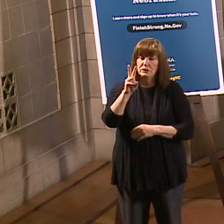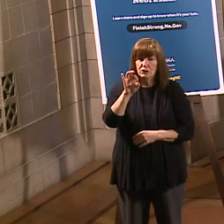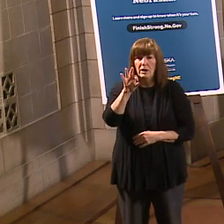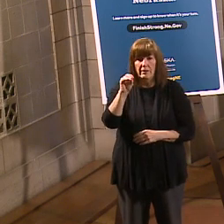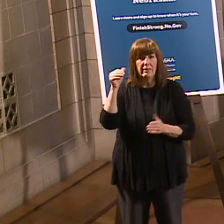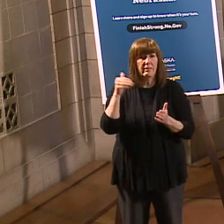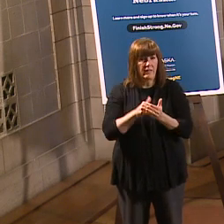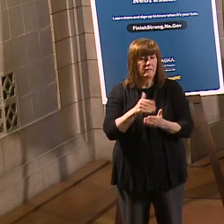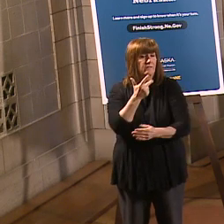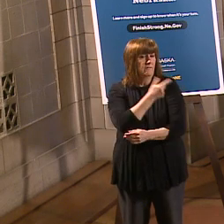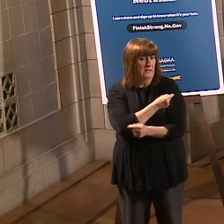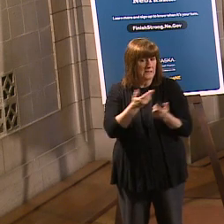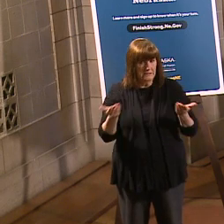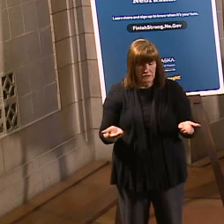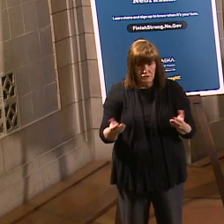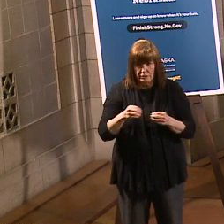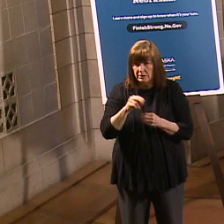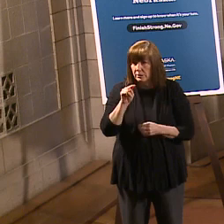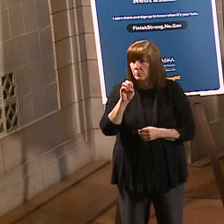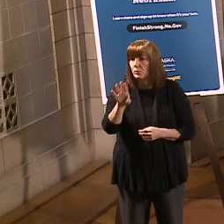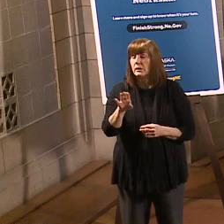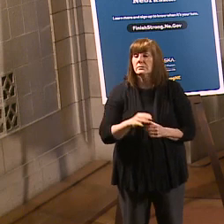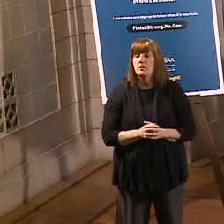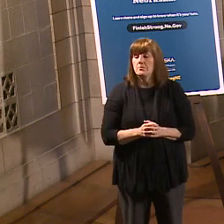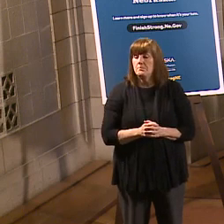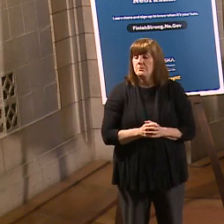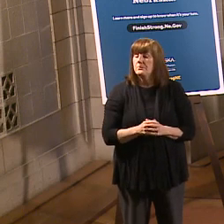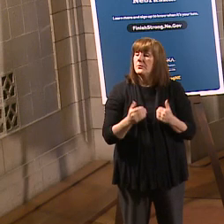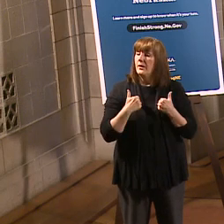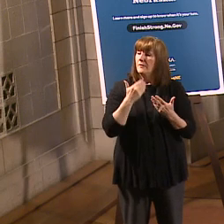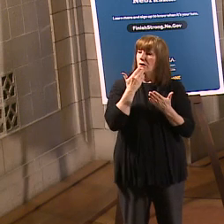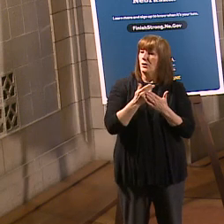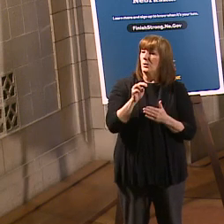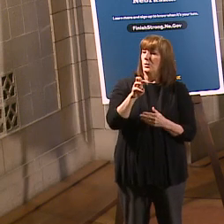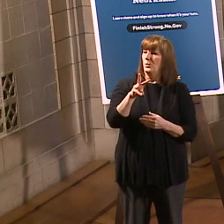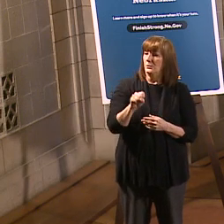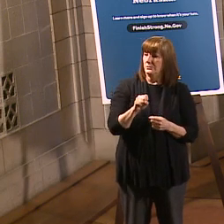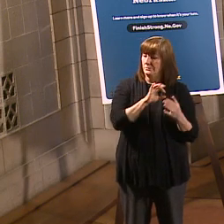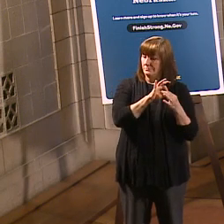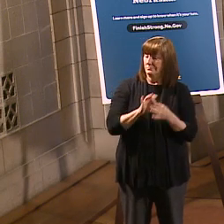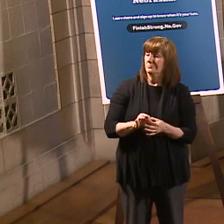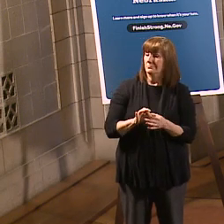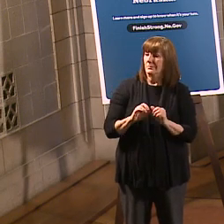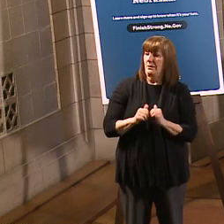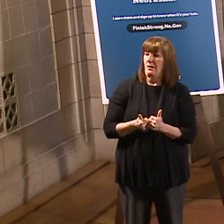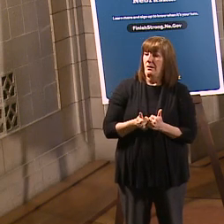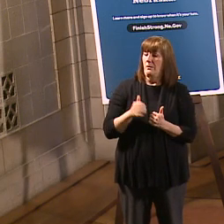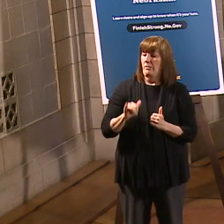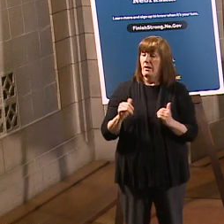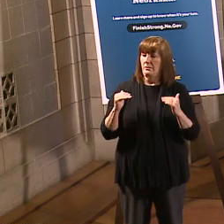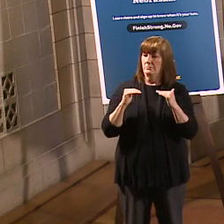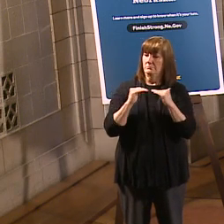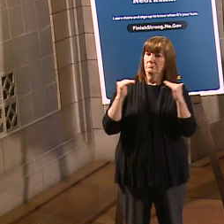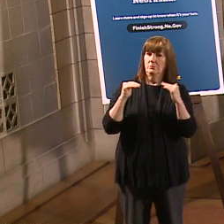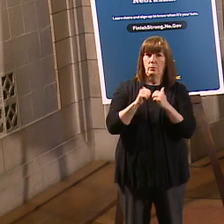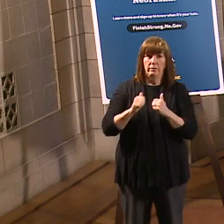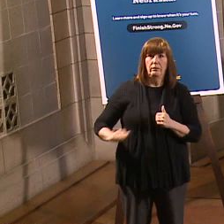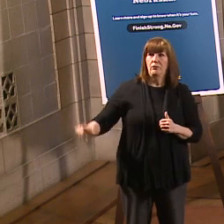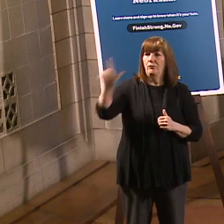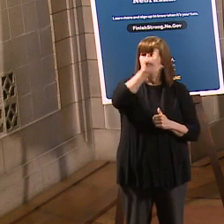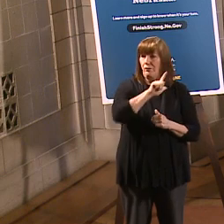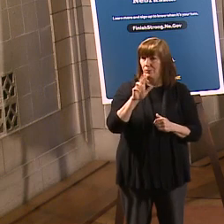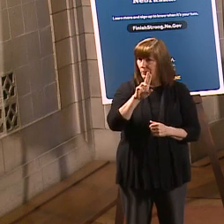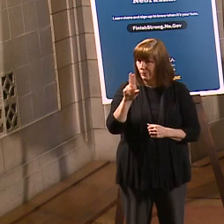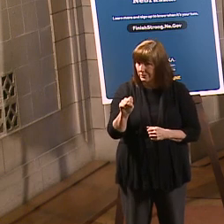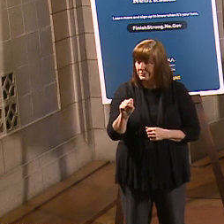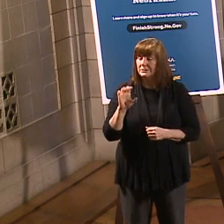over 690,000 vaccines here in the state of Nebraska. And we've got some good news with regard to how that stacks up with the rest of the country.